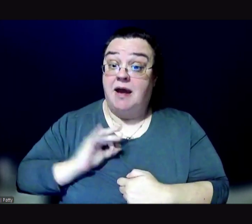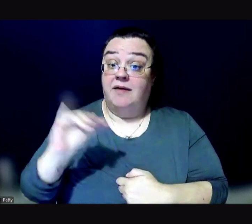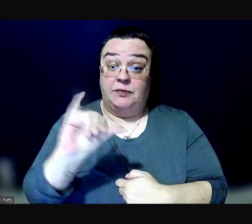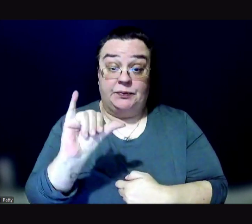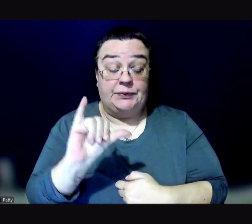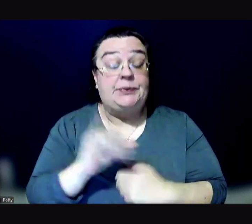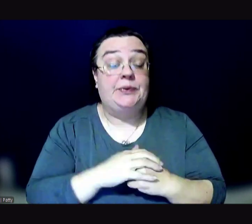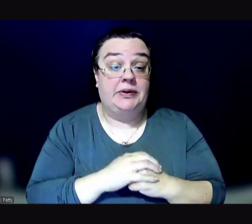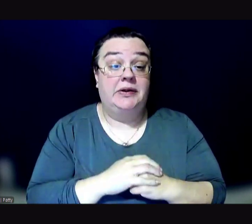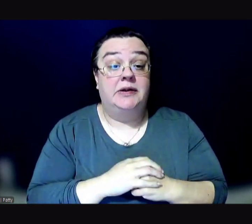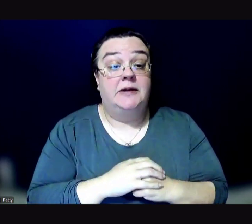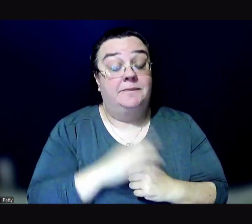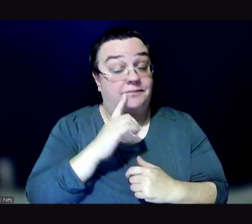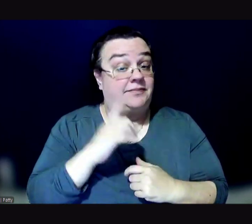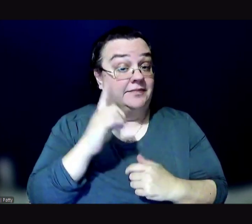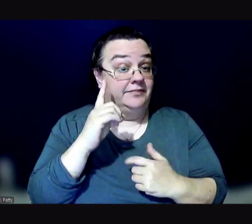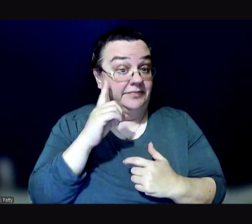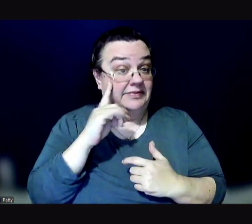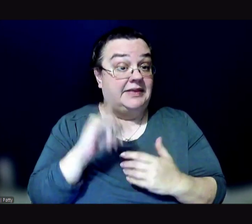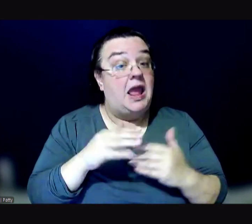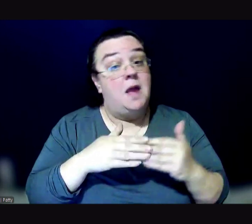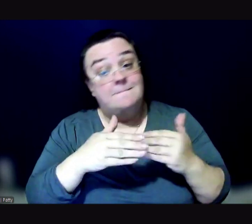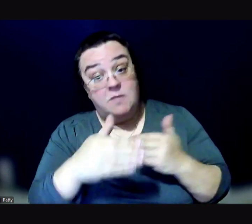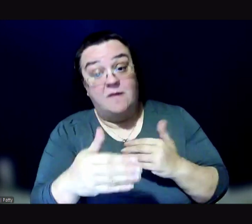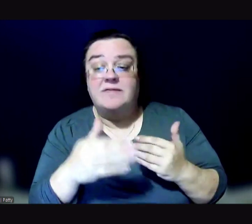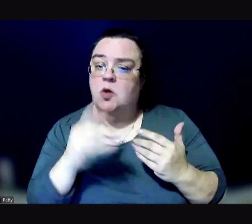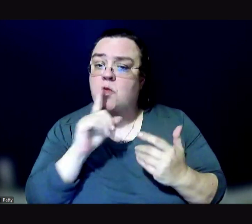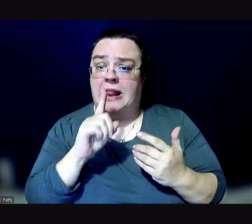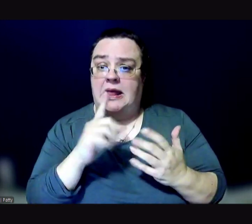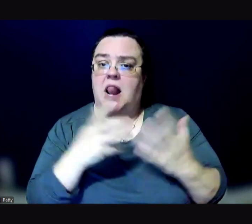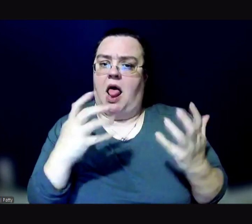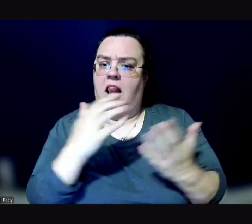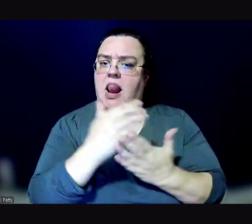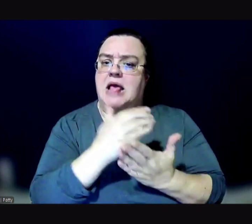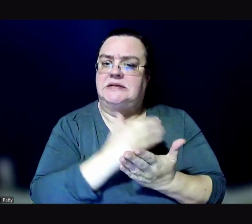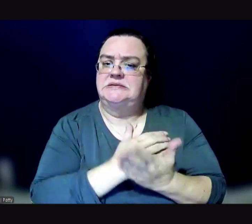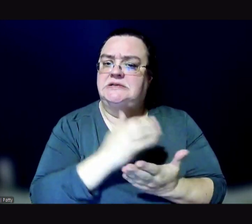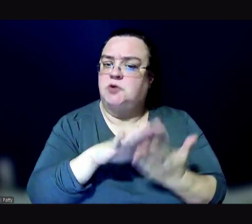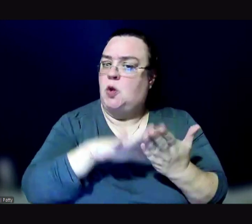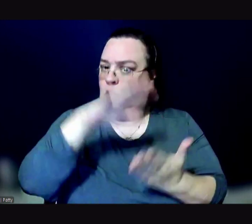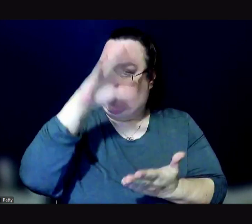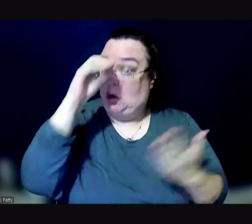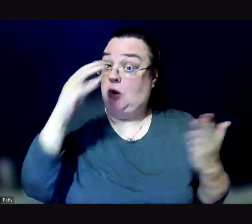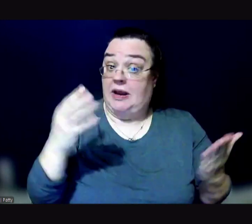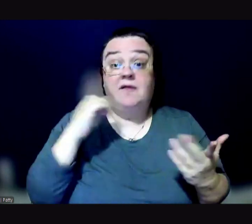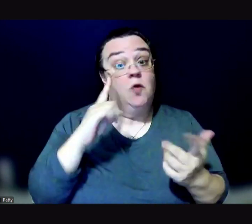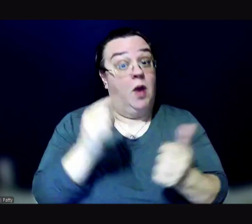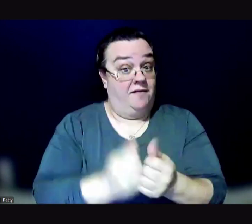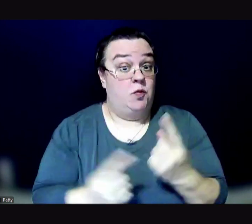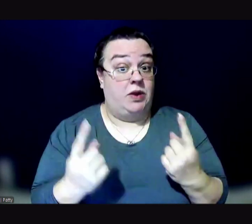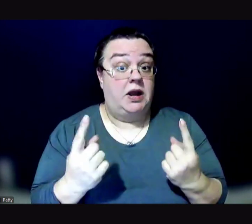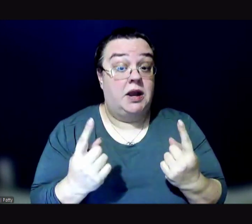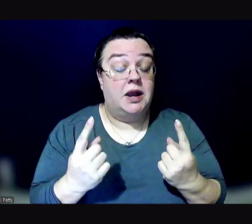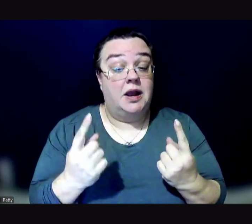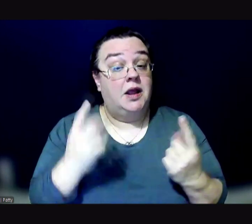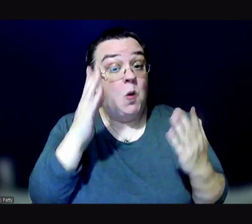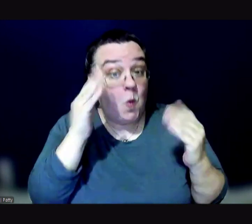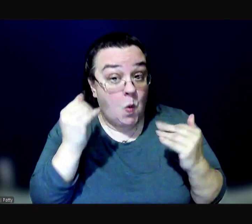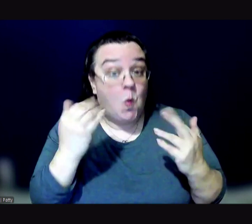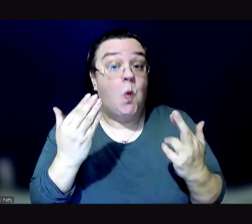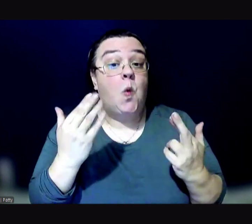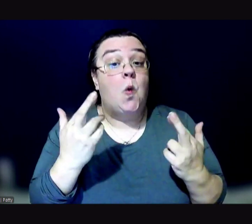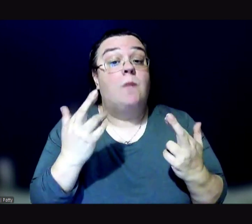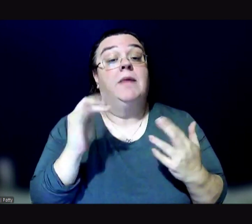And that moving forward, I think there's a lot of lessons to be learned here for all of us, and that I hope that people will